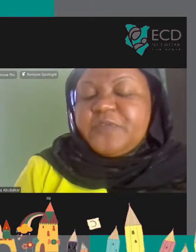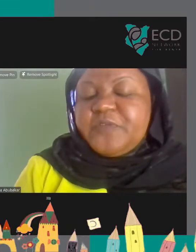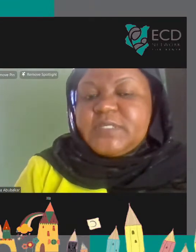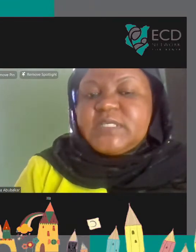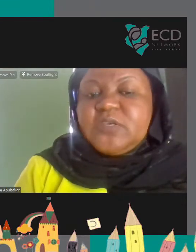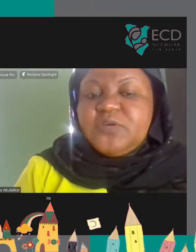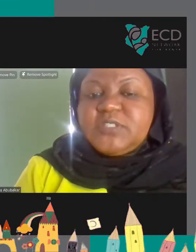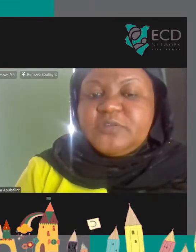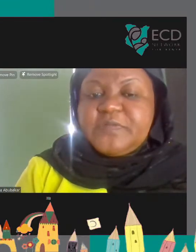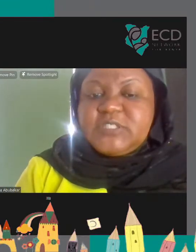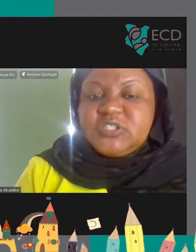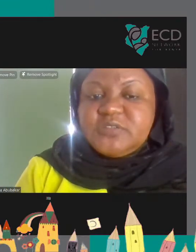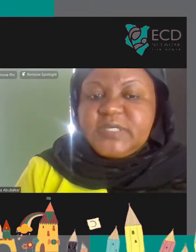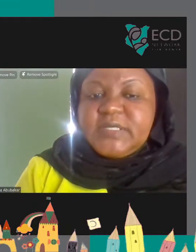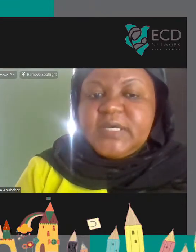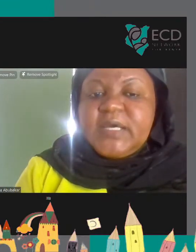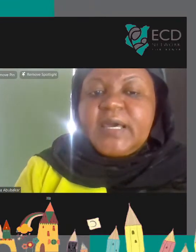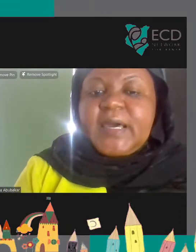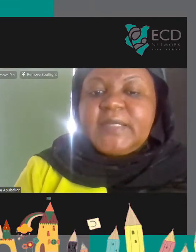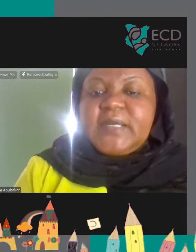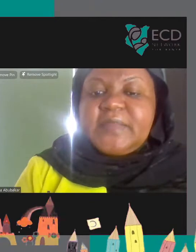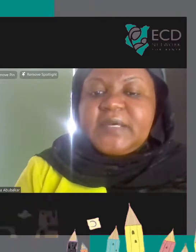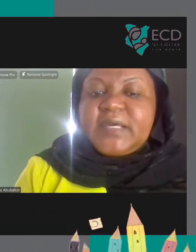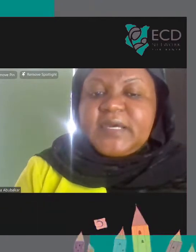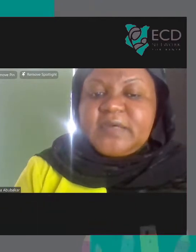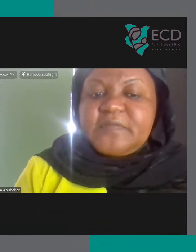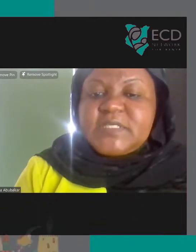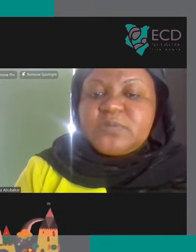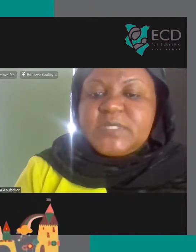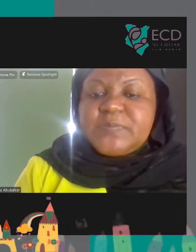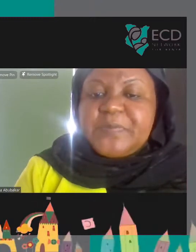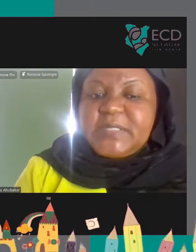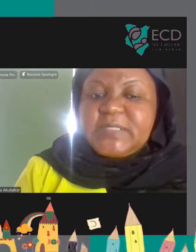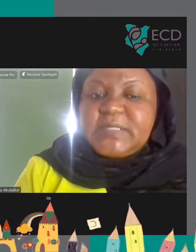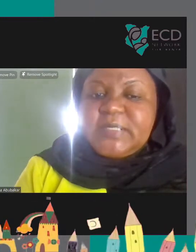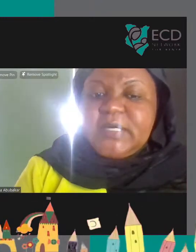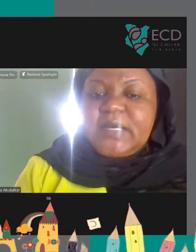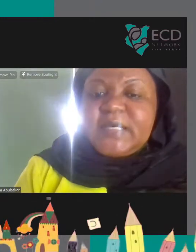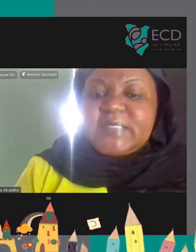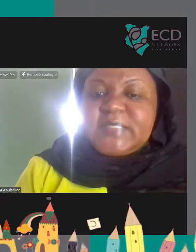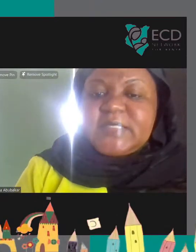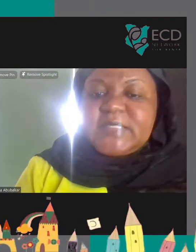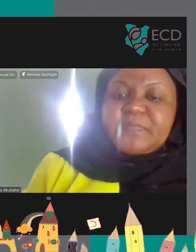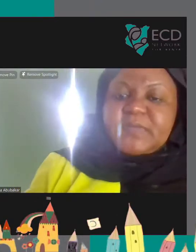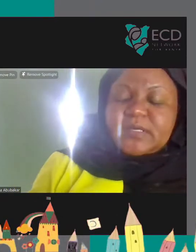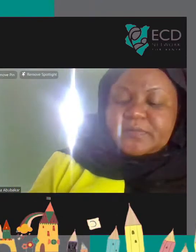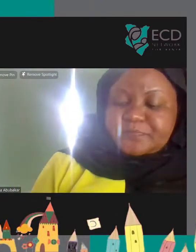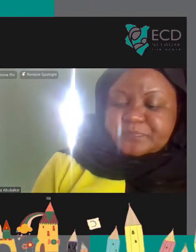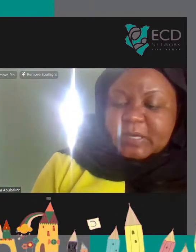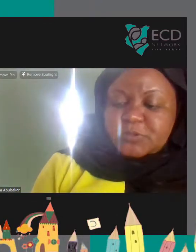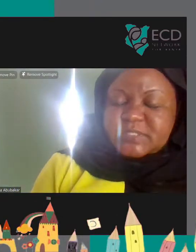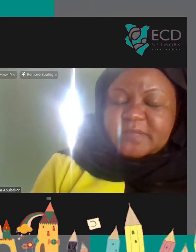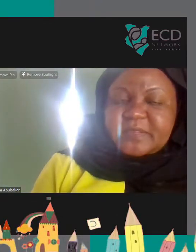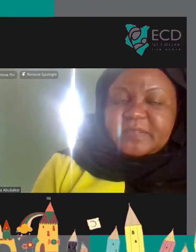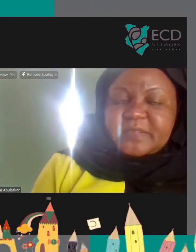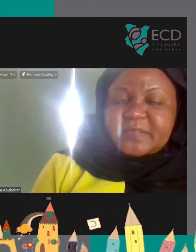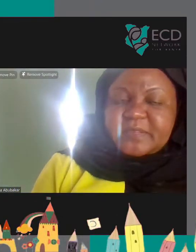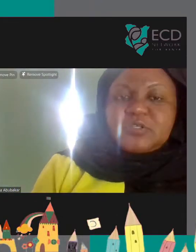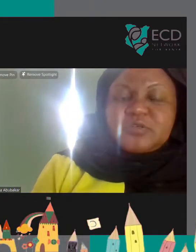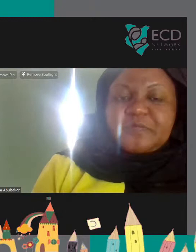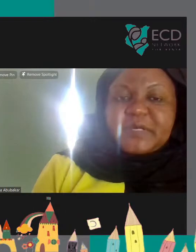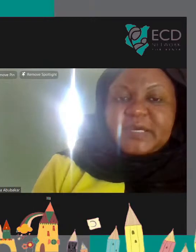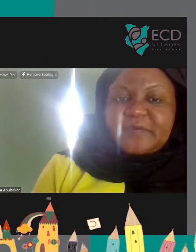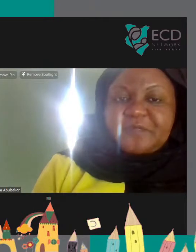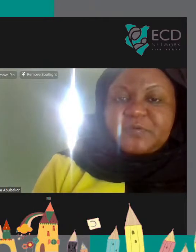was good for the security of the children. And the caregivers were spending less time outside the